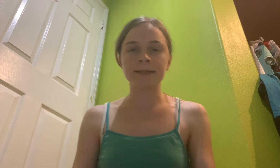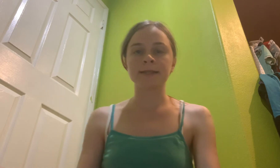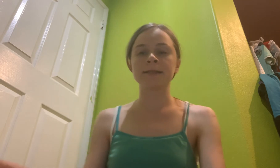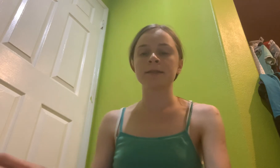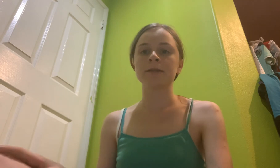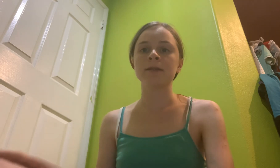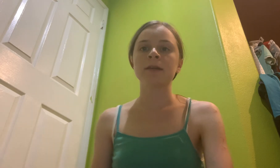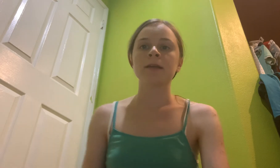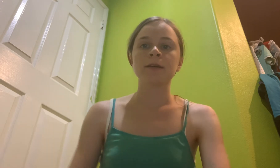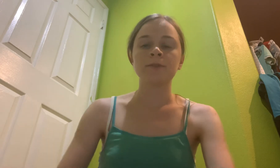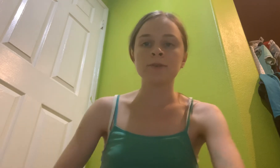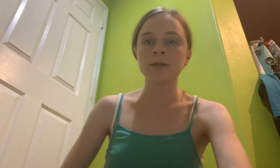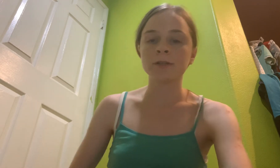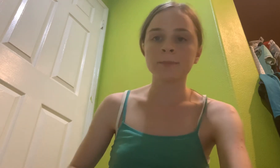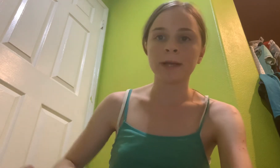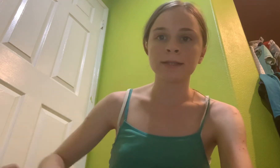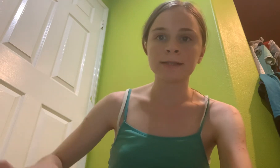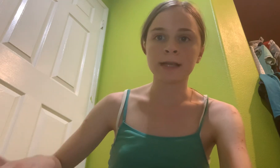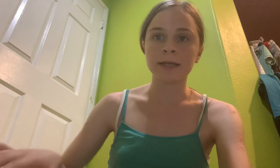Sunglasses. You finger spell sun.